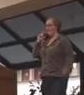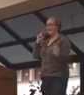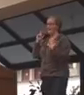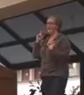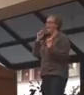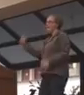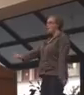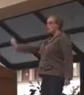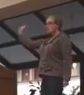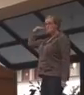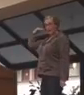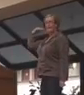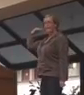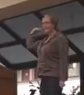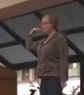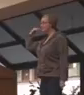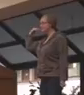my suspicion up.